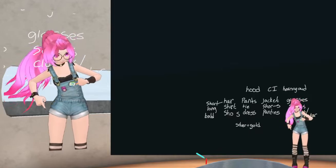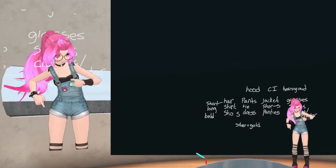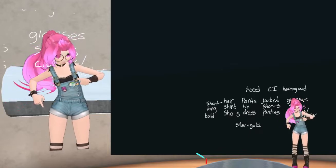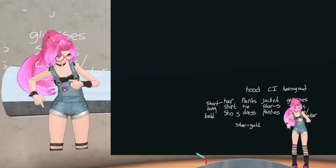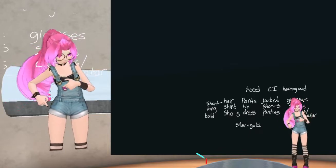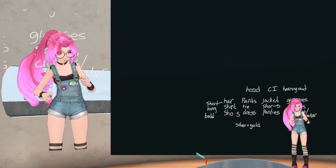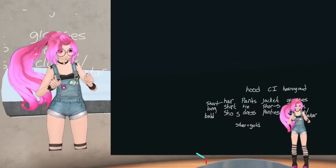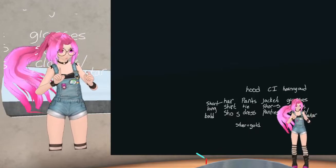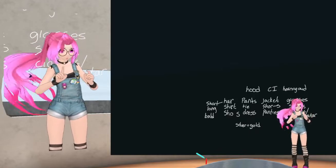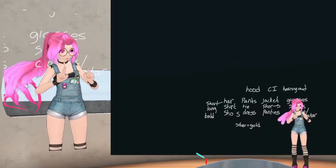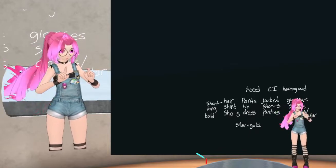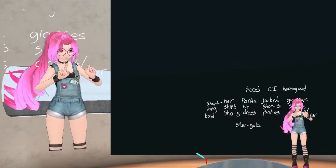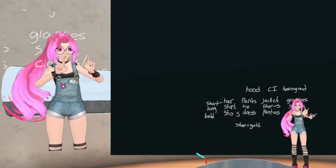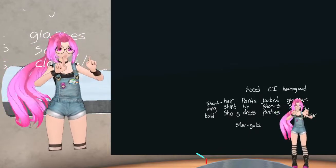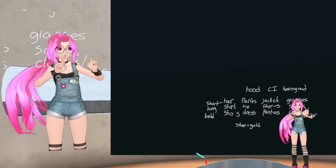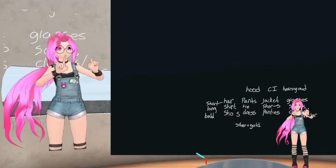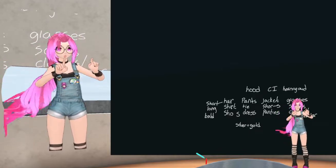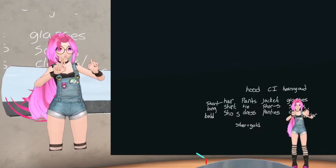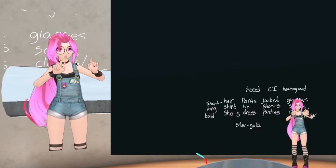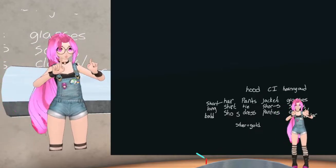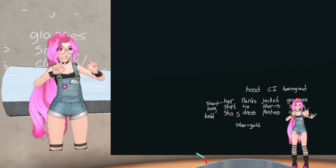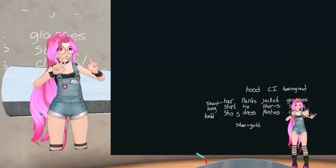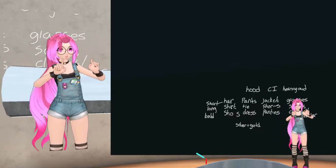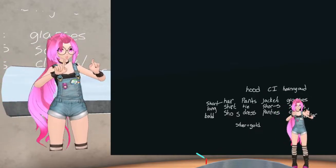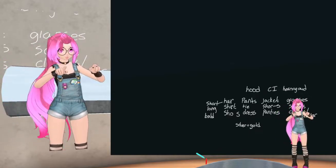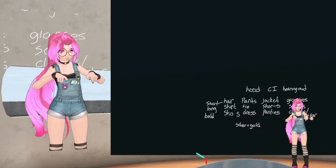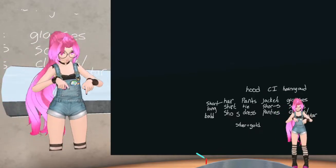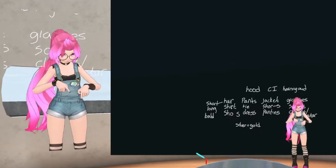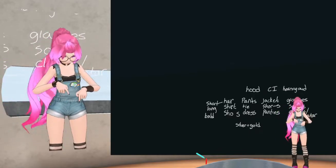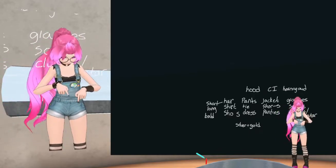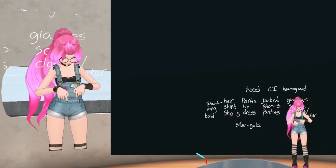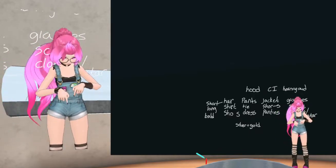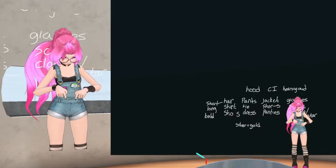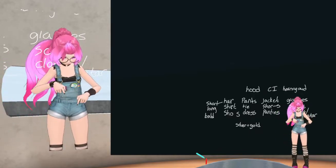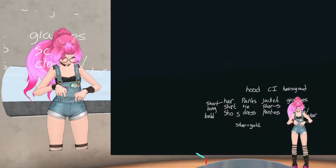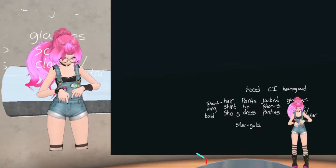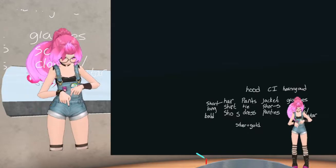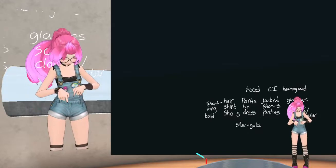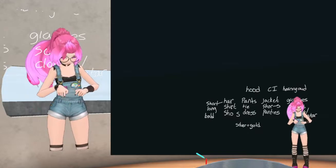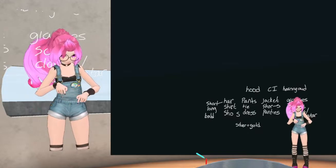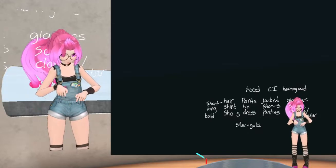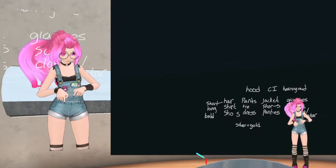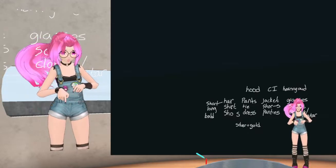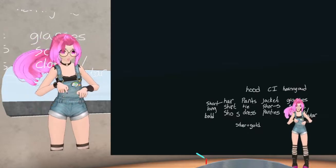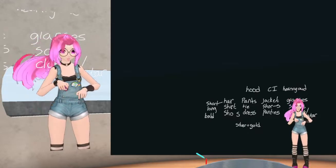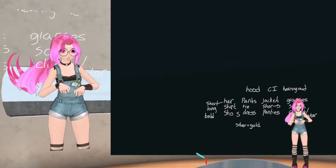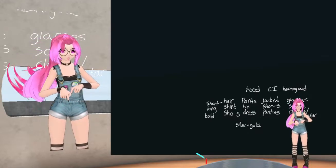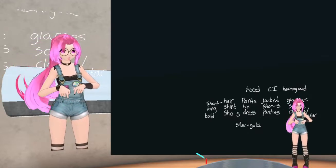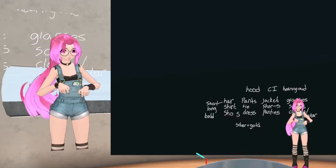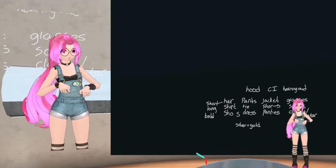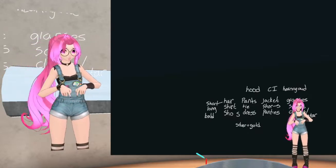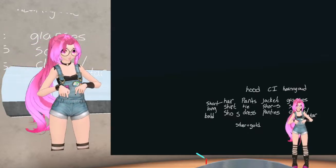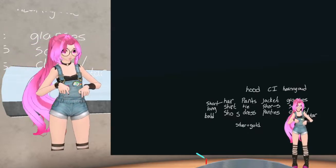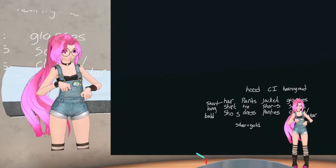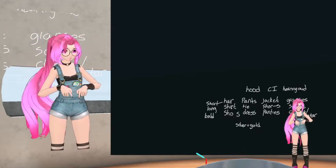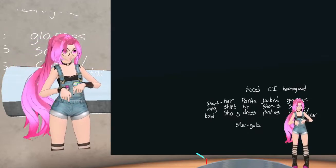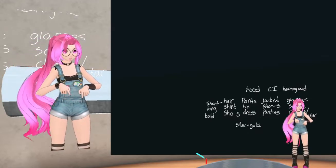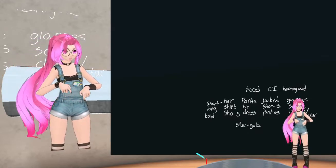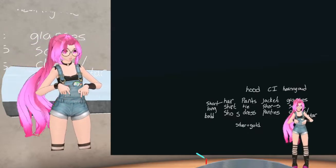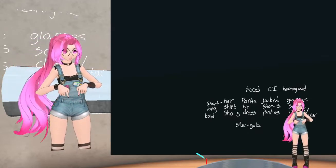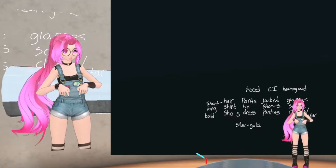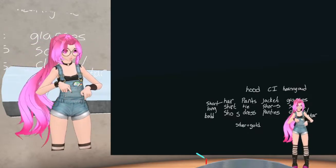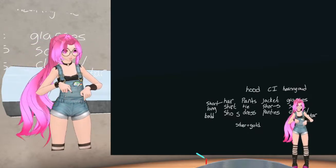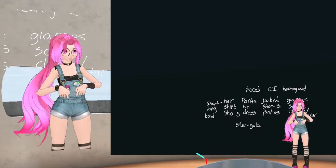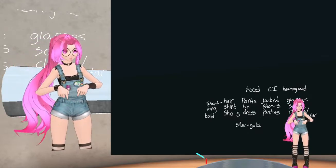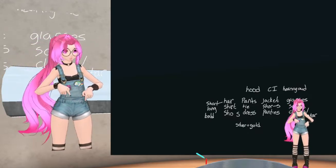on. Okay, good enough. 2 pointer fingers. Imagine this is straight, and then you're gonna rub each of your 2